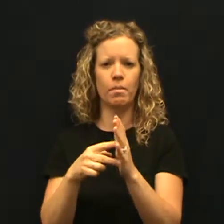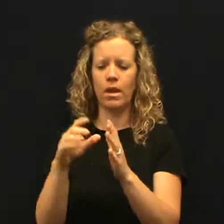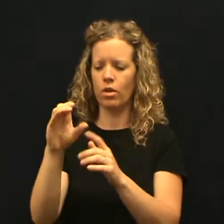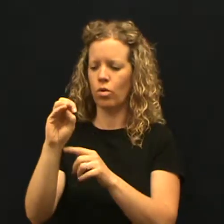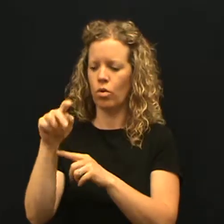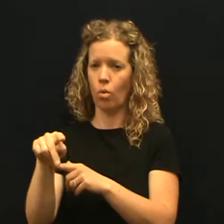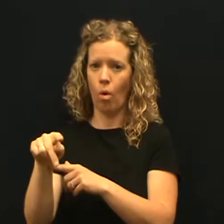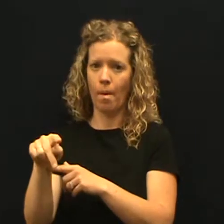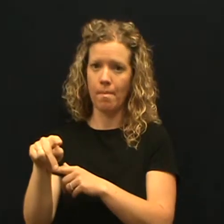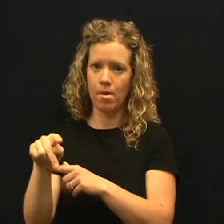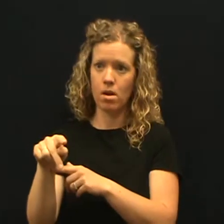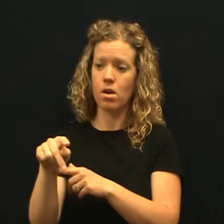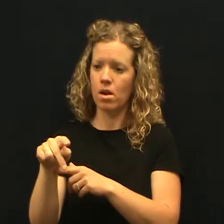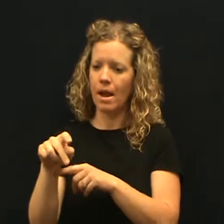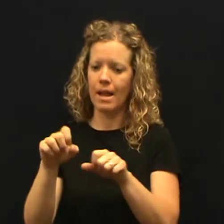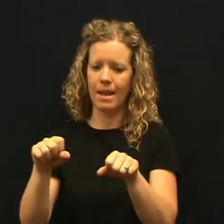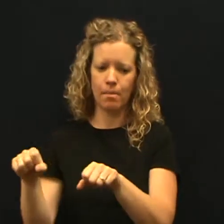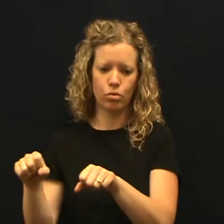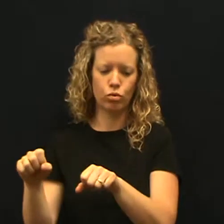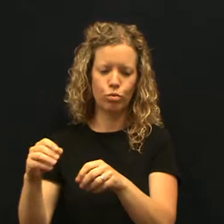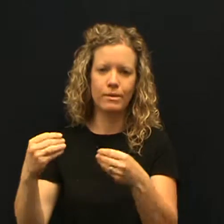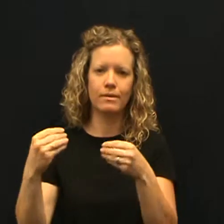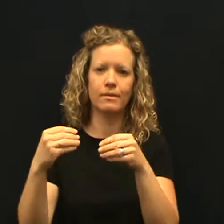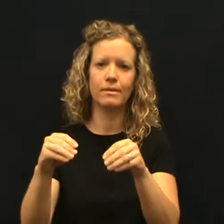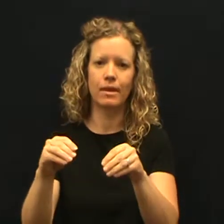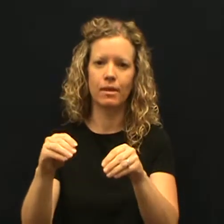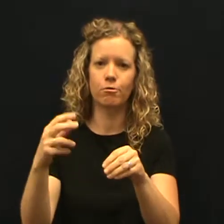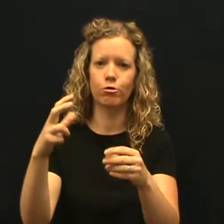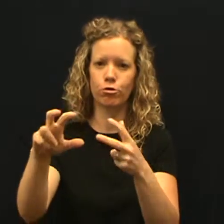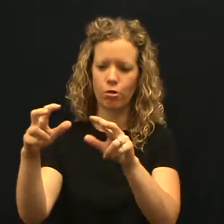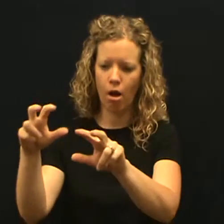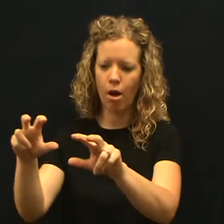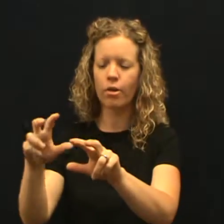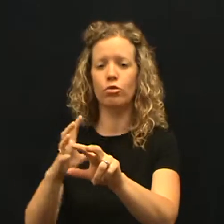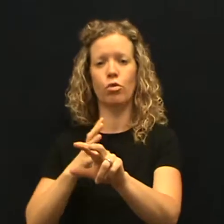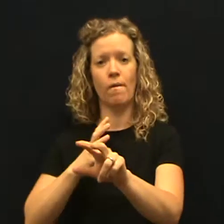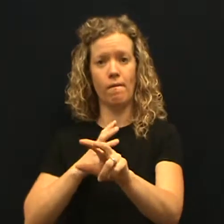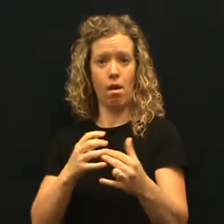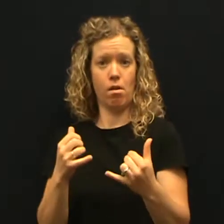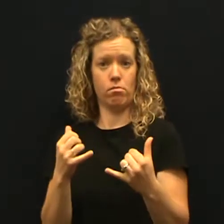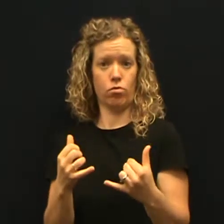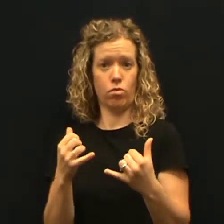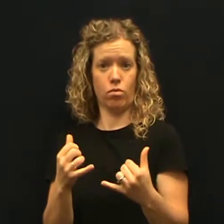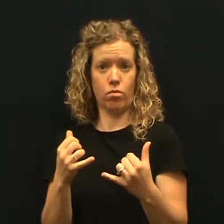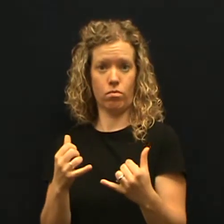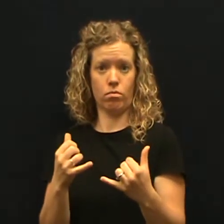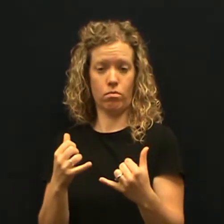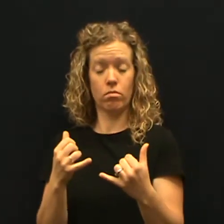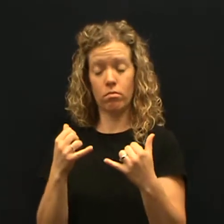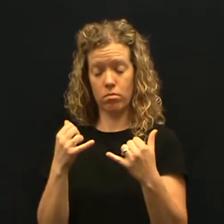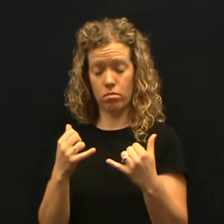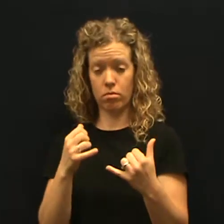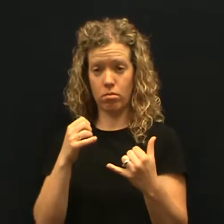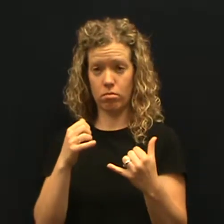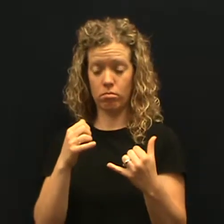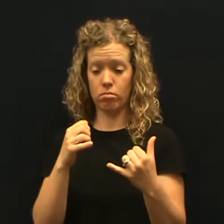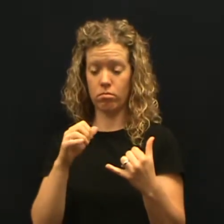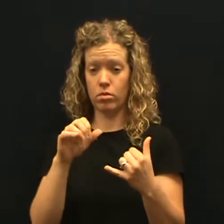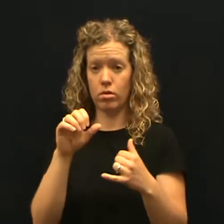by issuing more stock, the current common shareholders have the right to purchase that stock before it goes